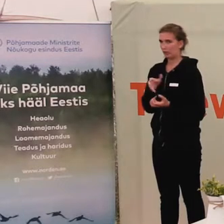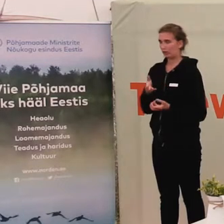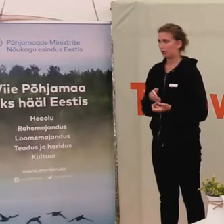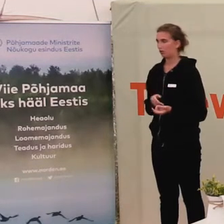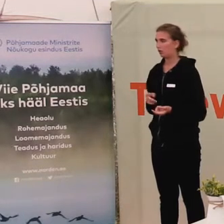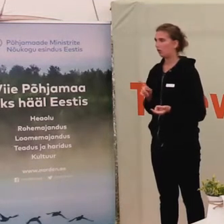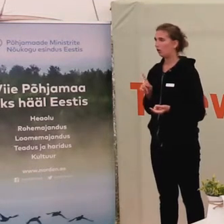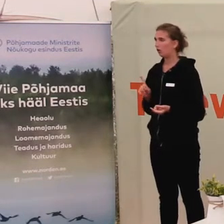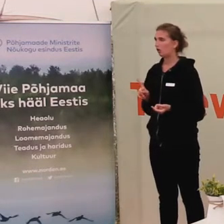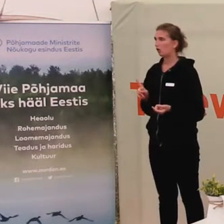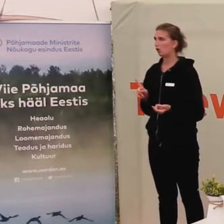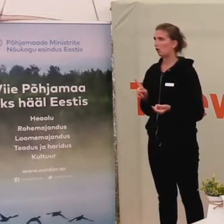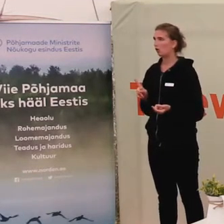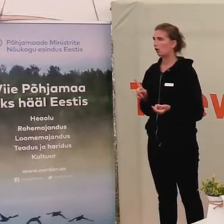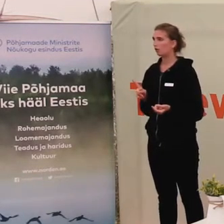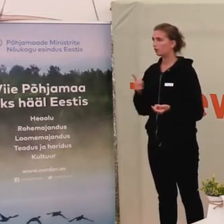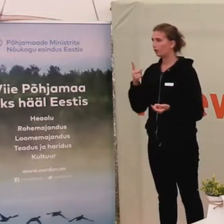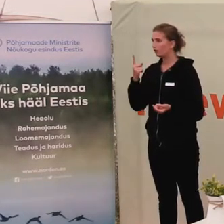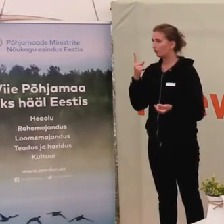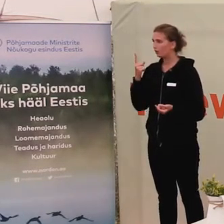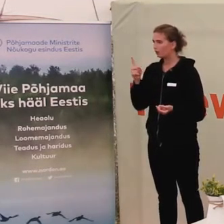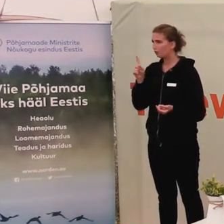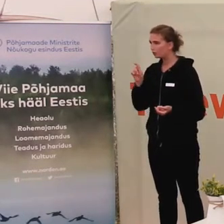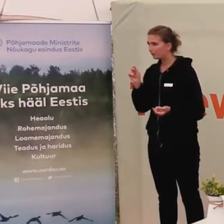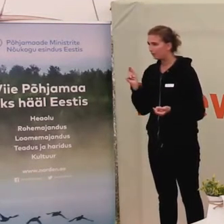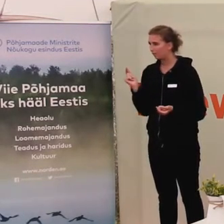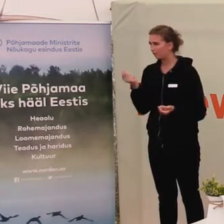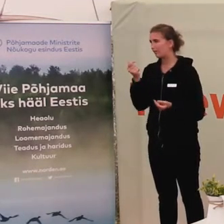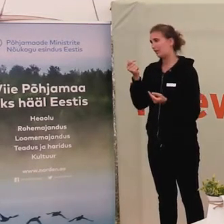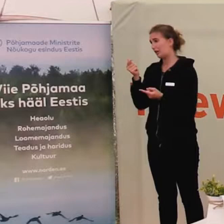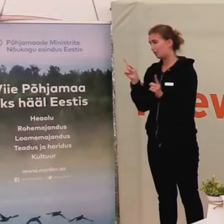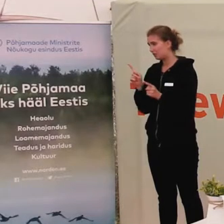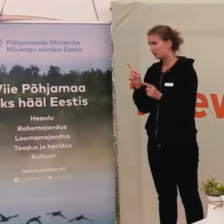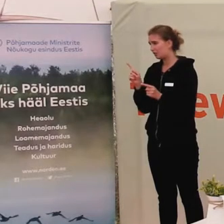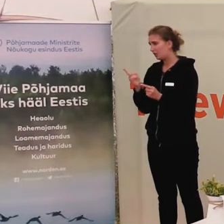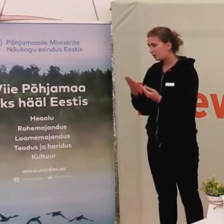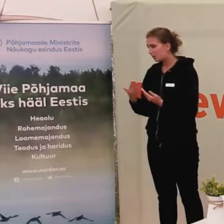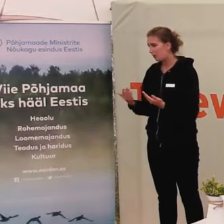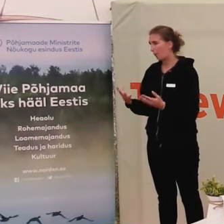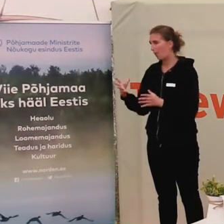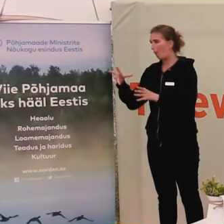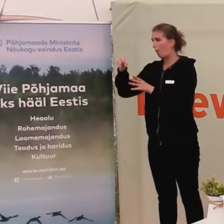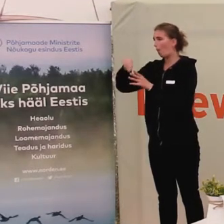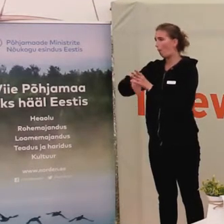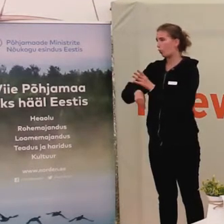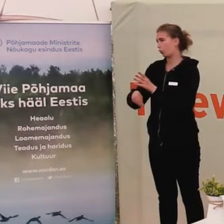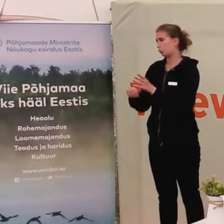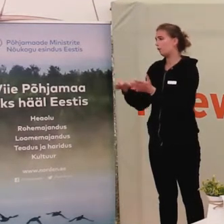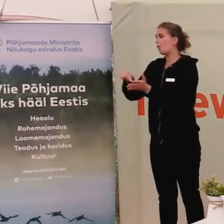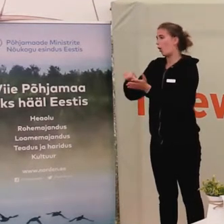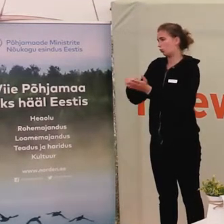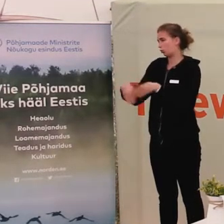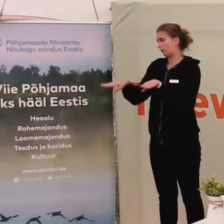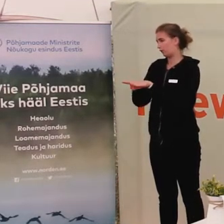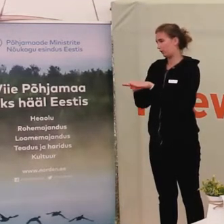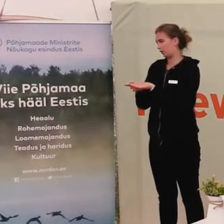but at least one clue could be a fair distribution. I mean, we're the richest, we're on top, and we're talking about